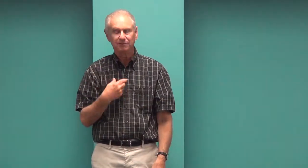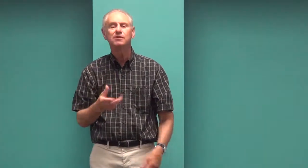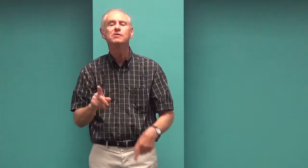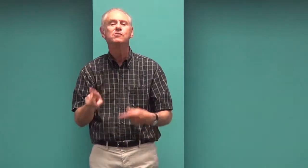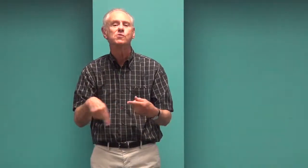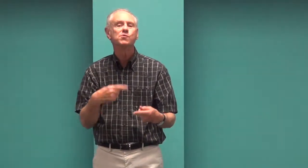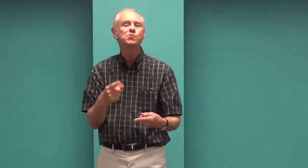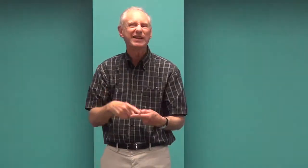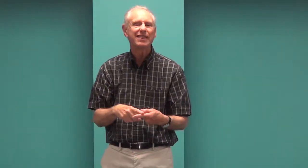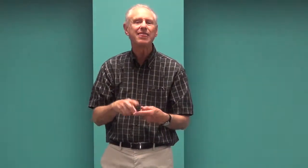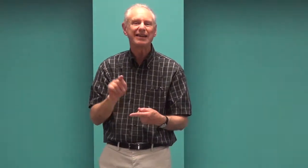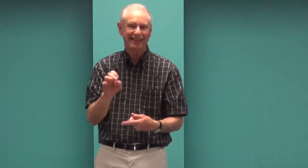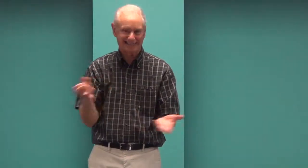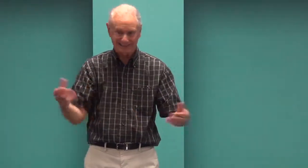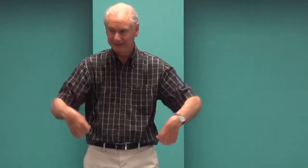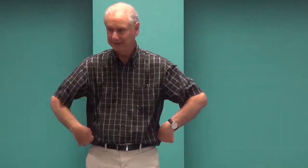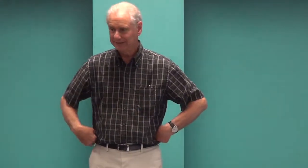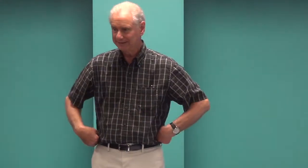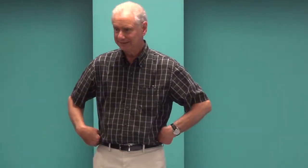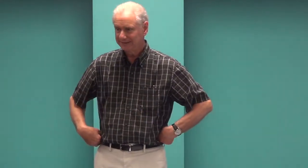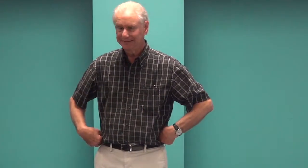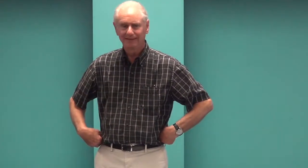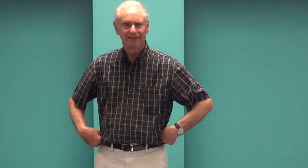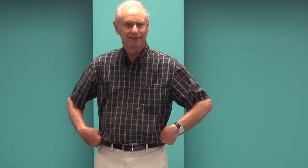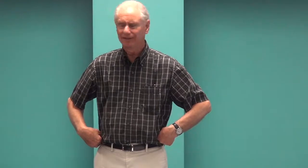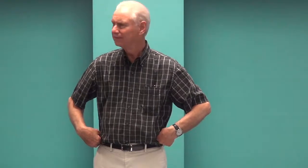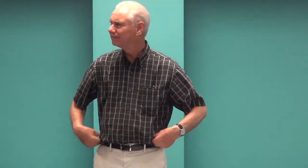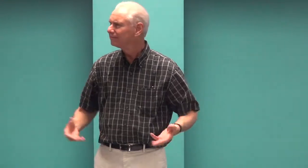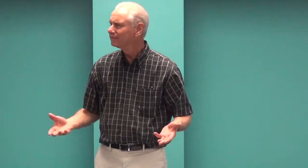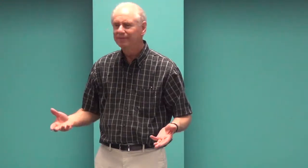well. So then sometimes his wife would come up and say, when's the date?